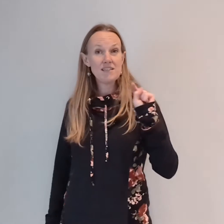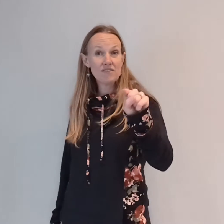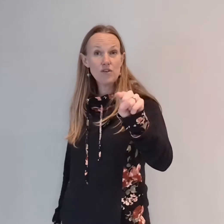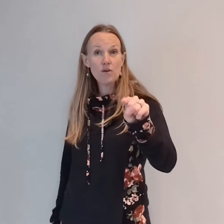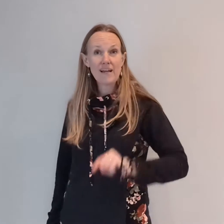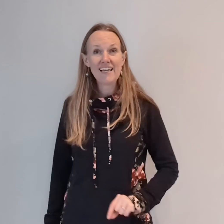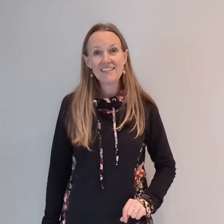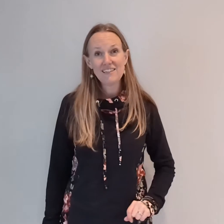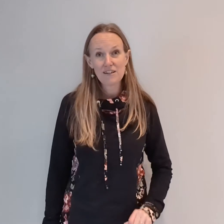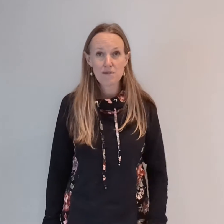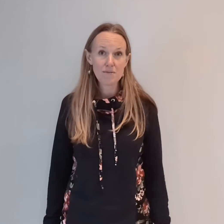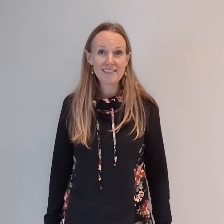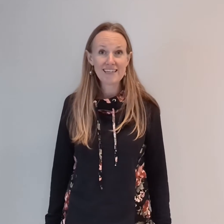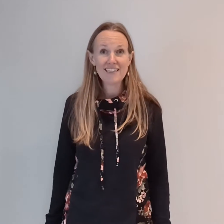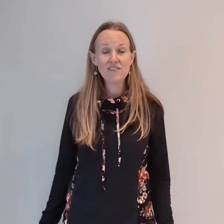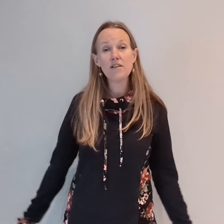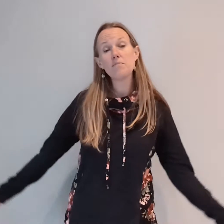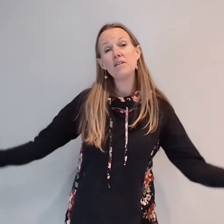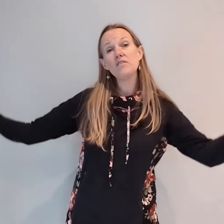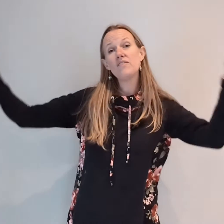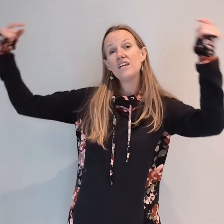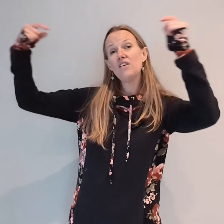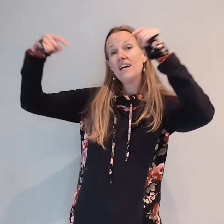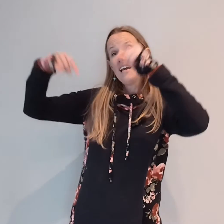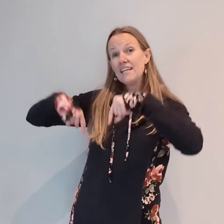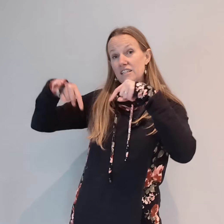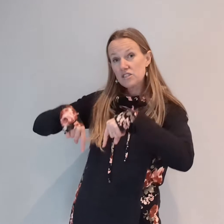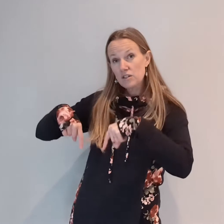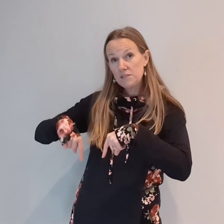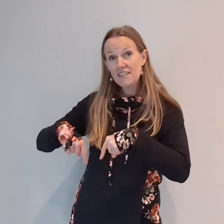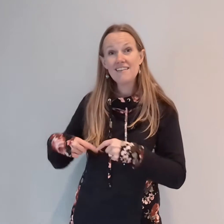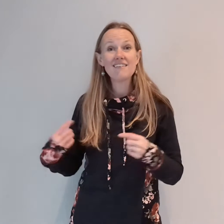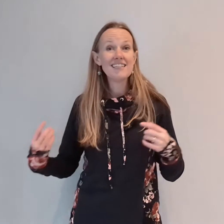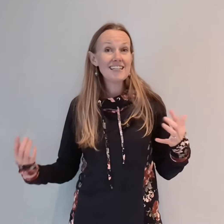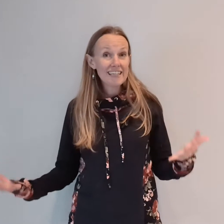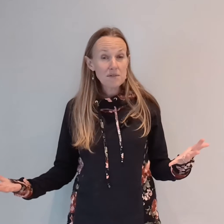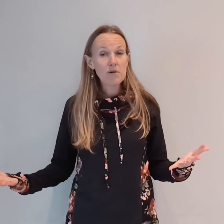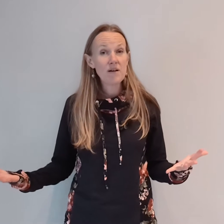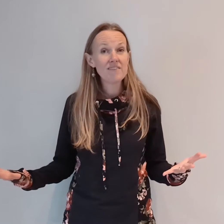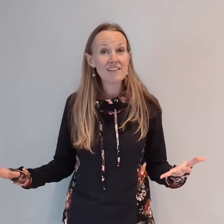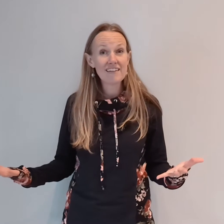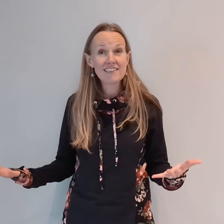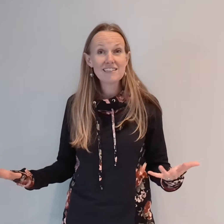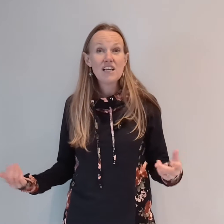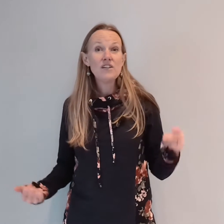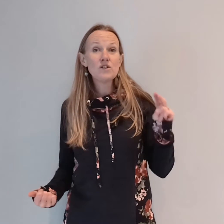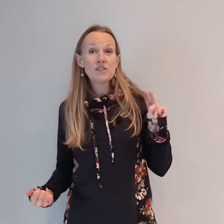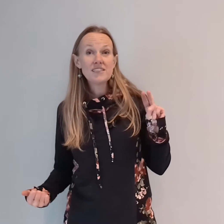means if you are right-handed, you're gonna mirror my signs. If you look below the video, in the description, there is a link to print off the lyrics. You'll notice this